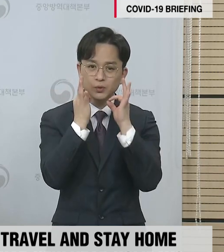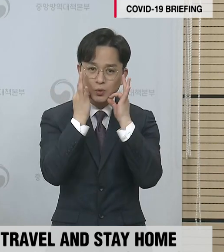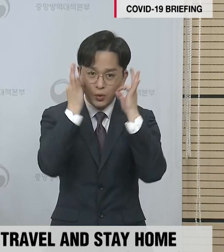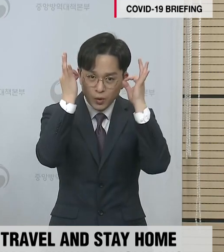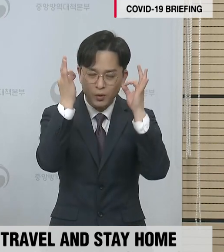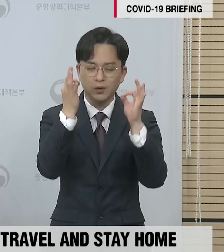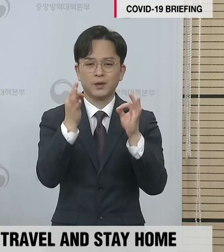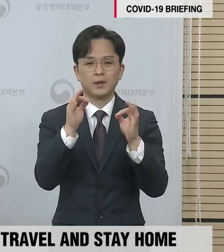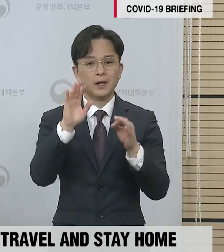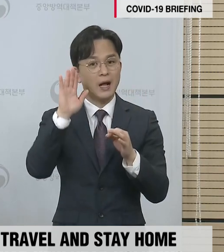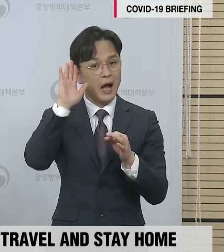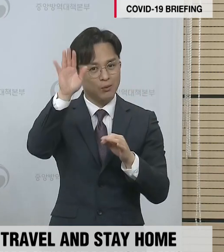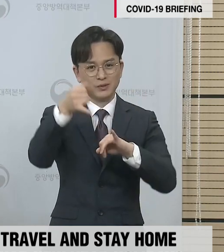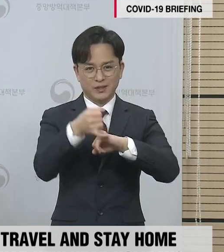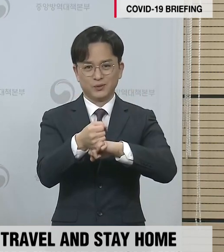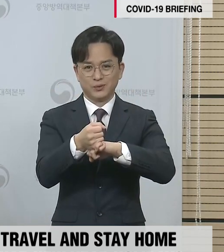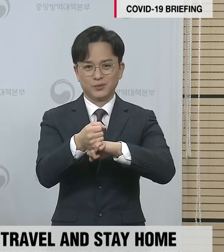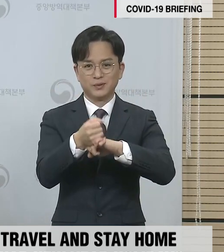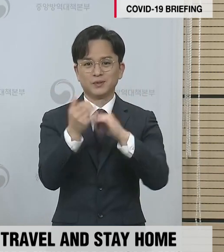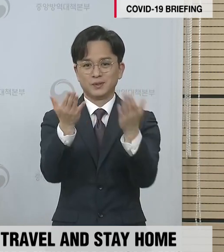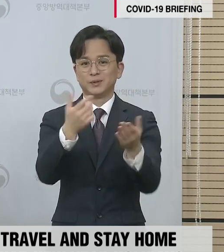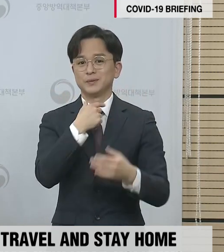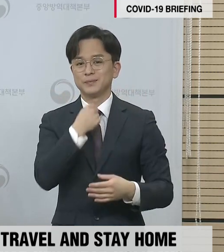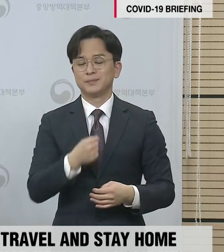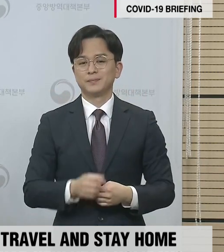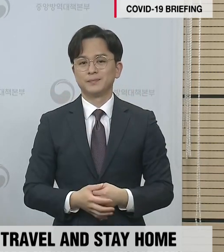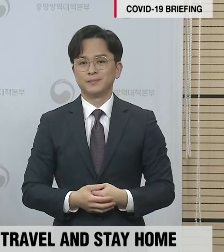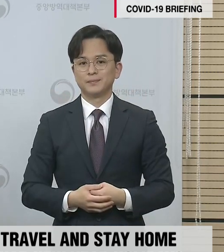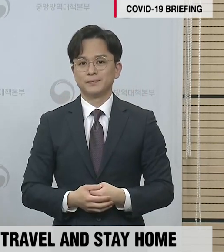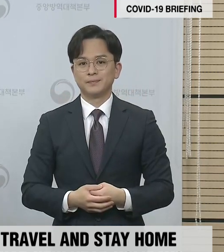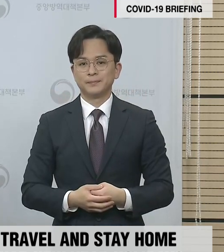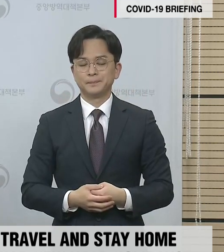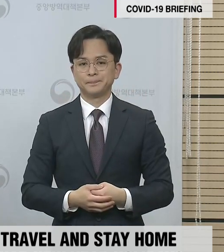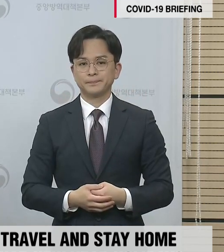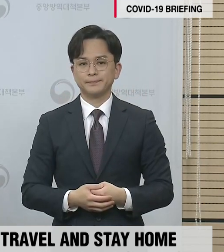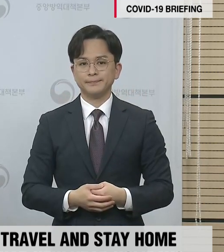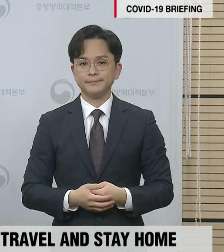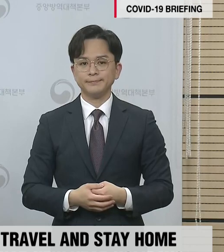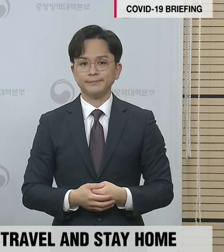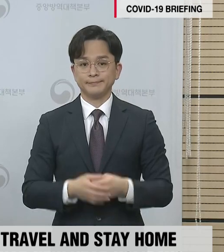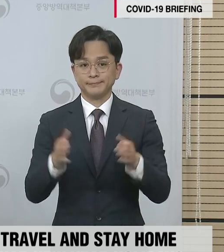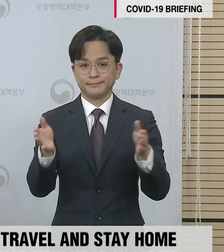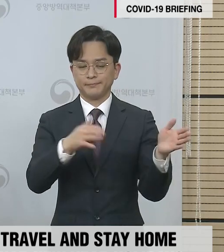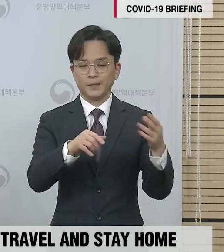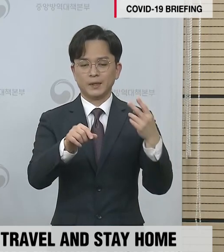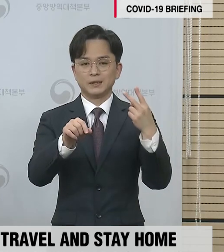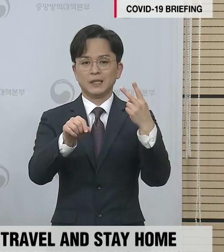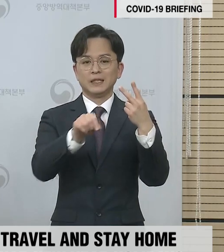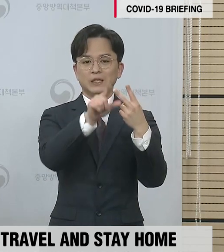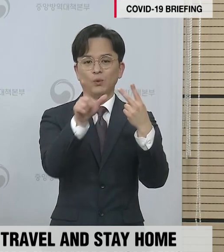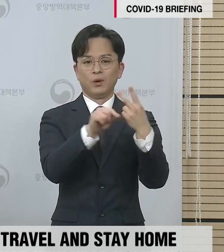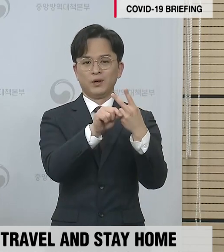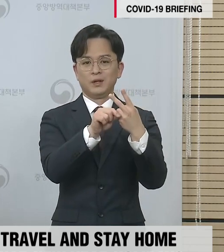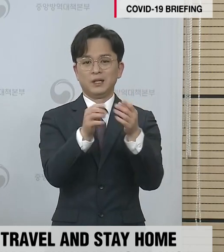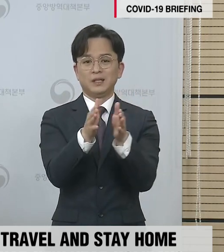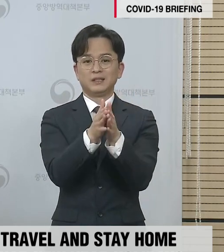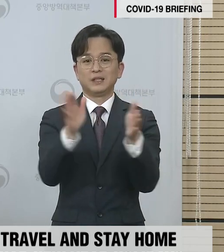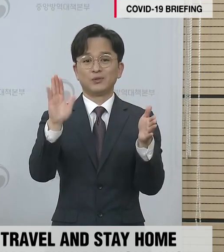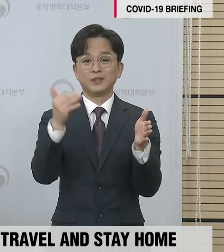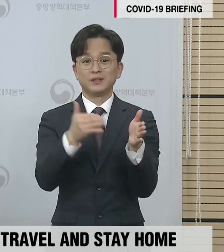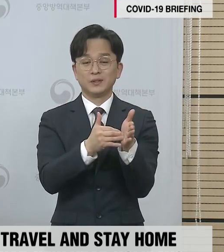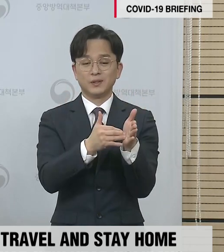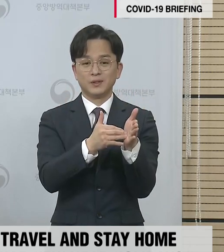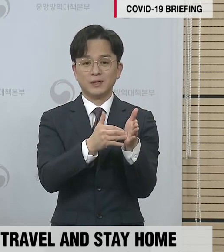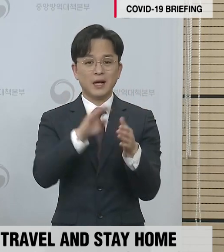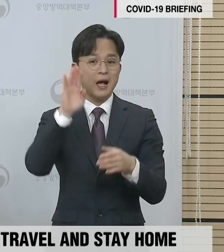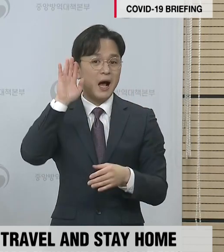also carry out massive testings for these homeless people. And we will also exert our full efforts to this end. We